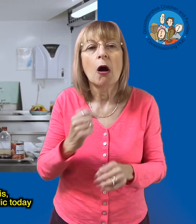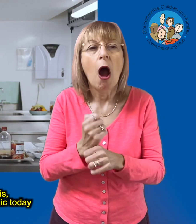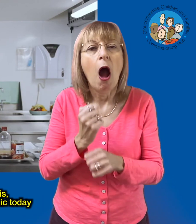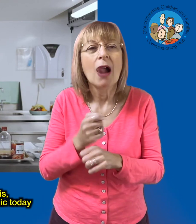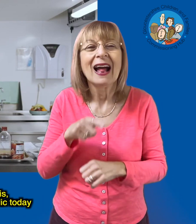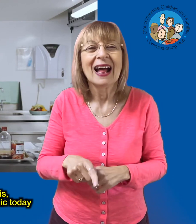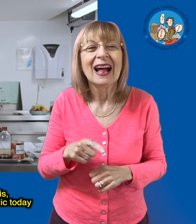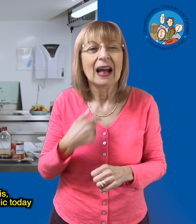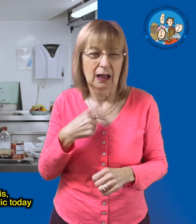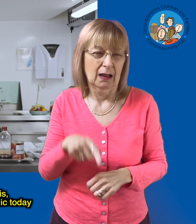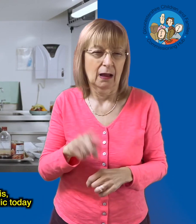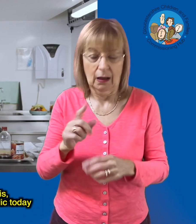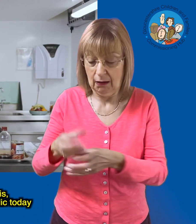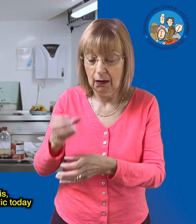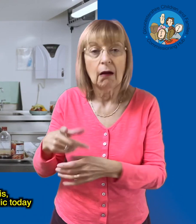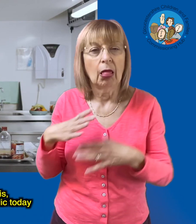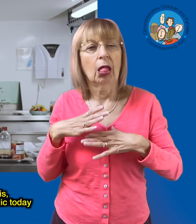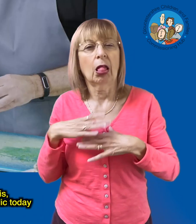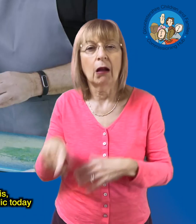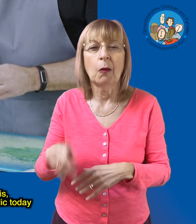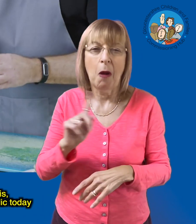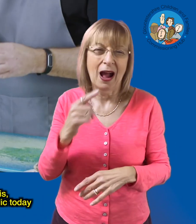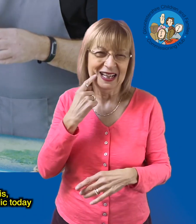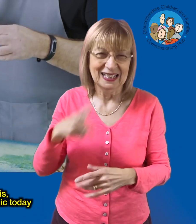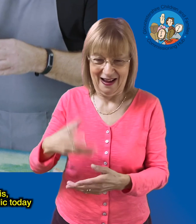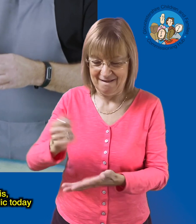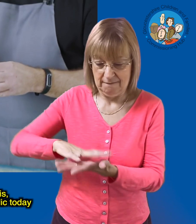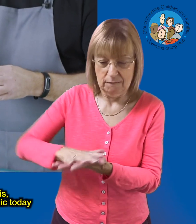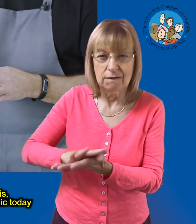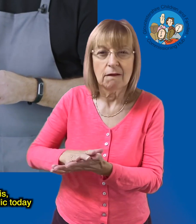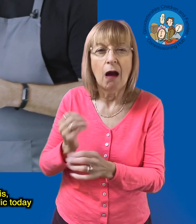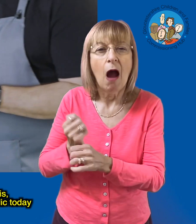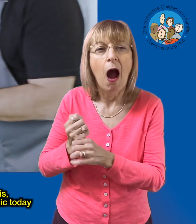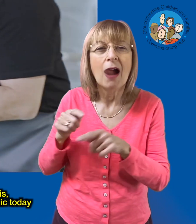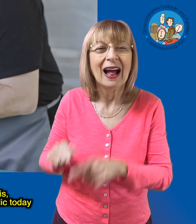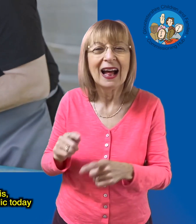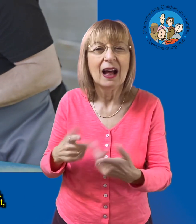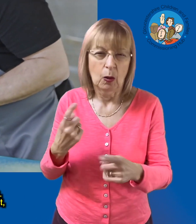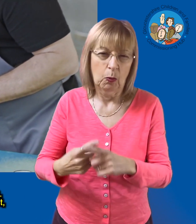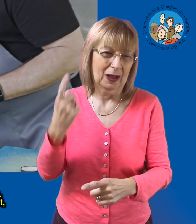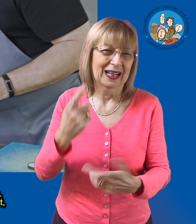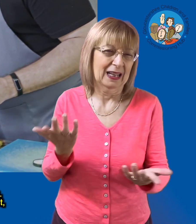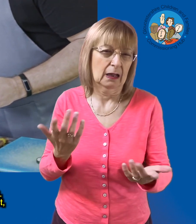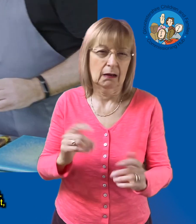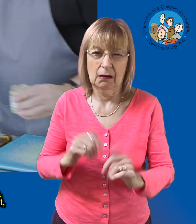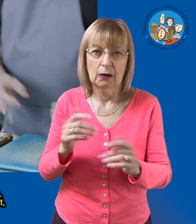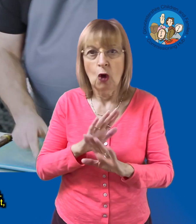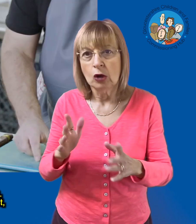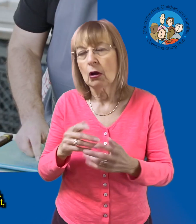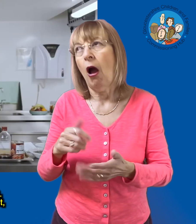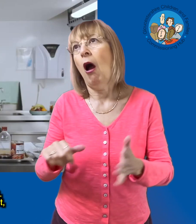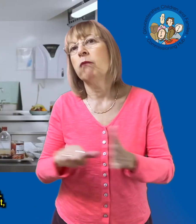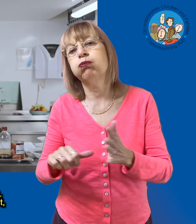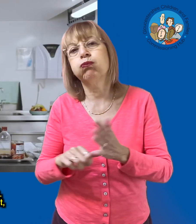this. I'm using the lazy, already prepared crushed garlic today, just because